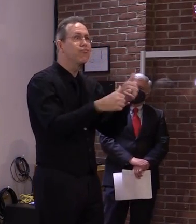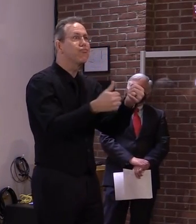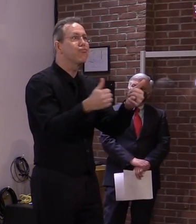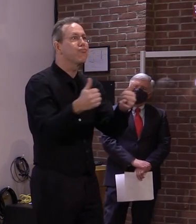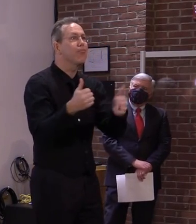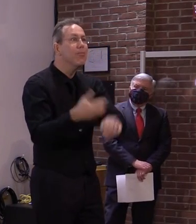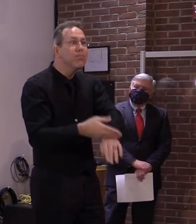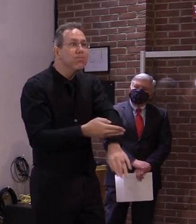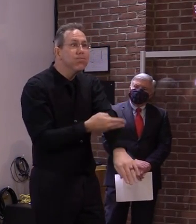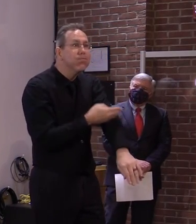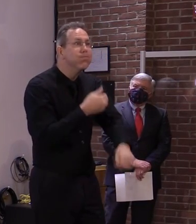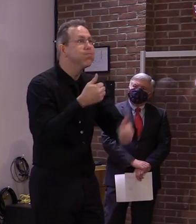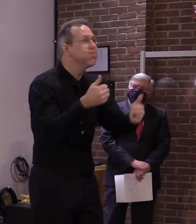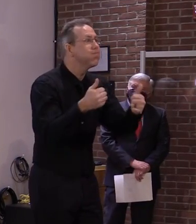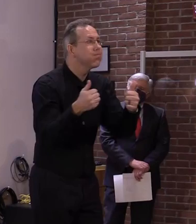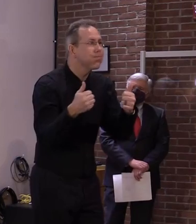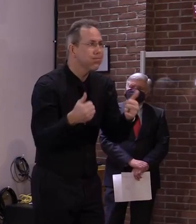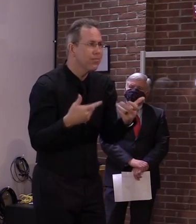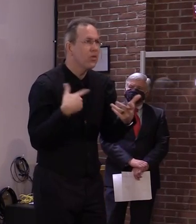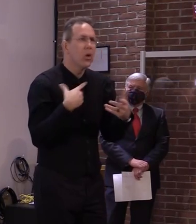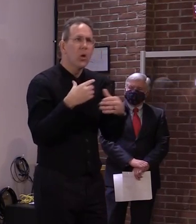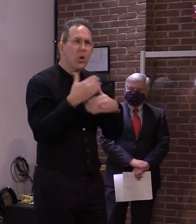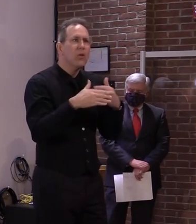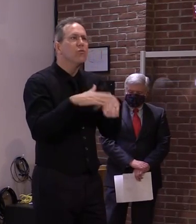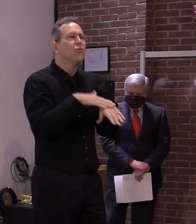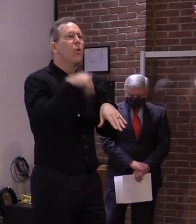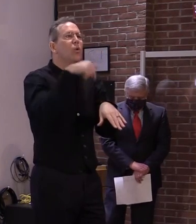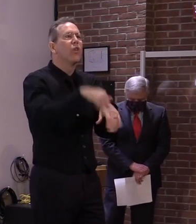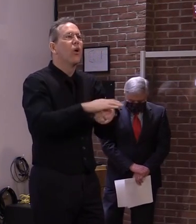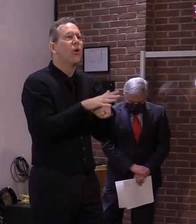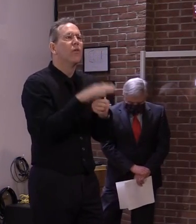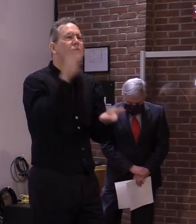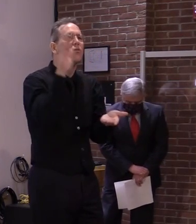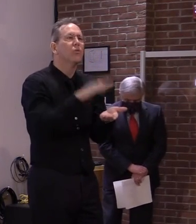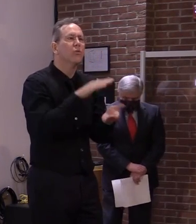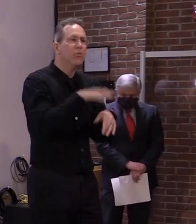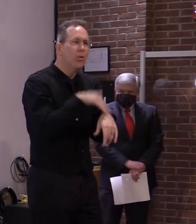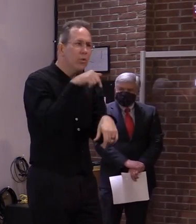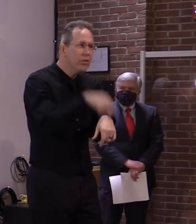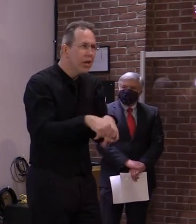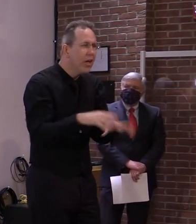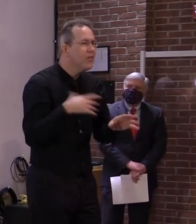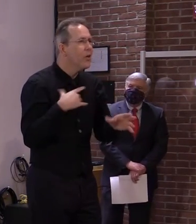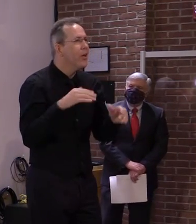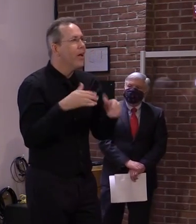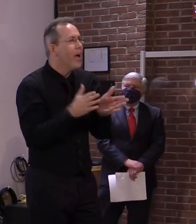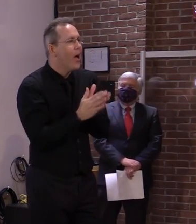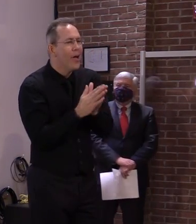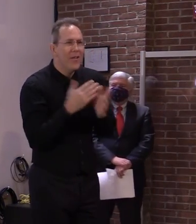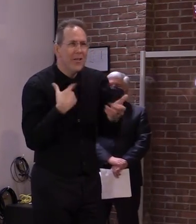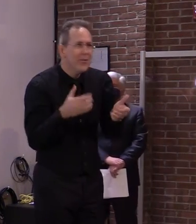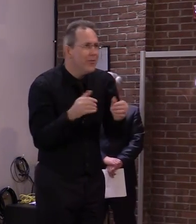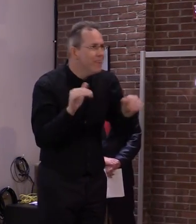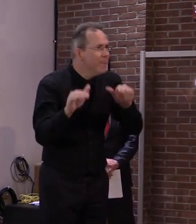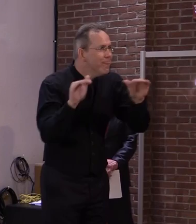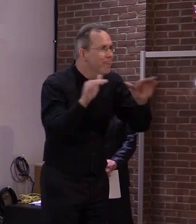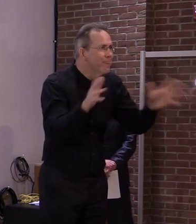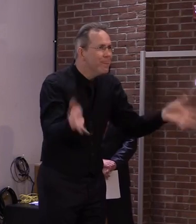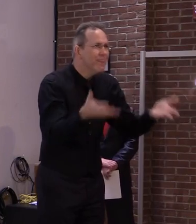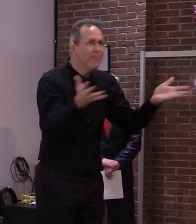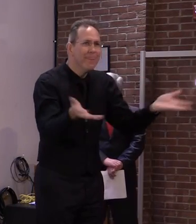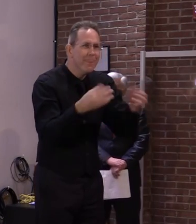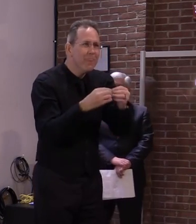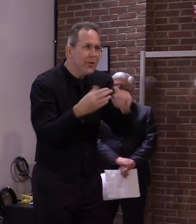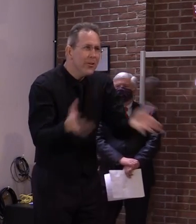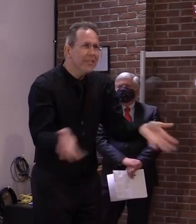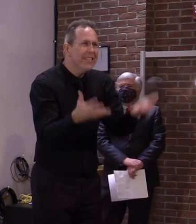down. It's a reminder that we're getting closer every single day to vaccinating all the most vulnerable who want it and continue